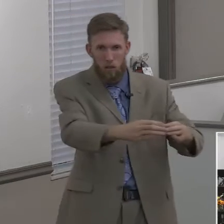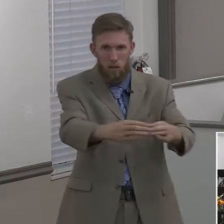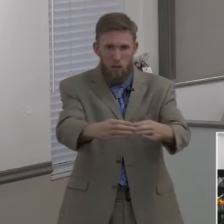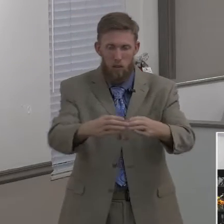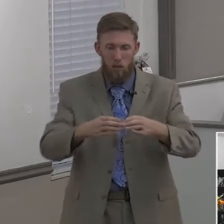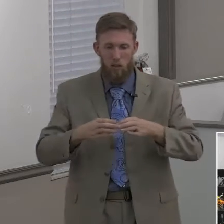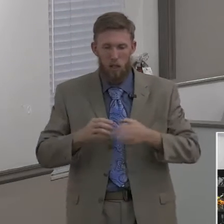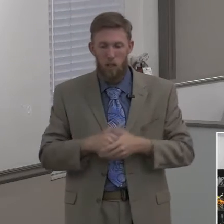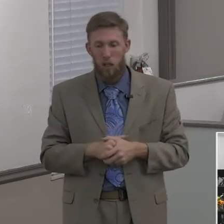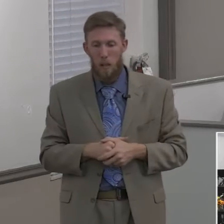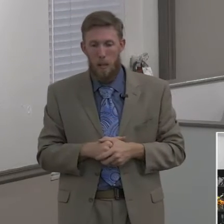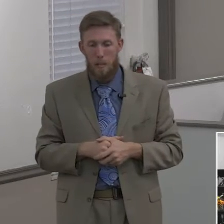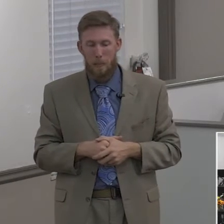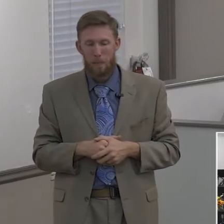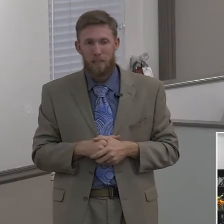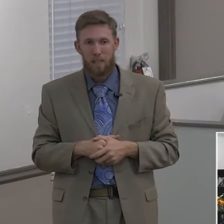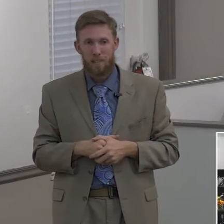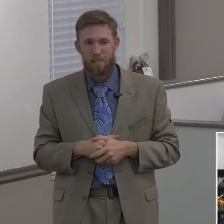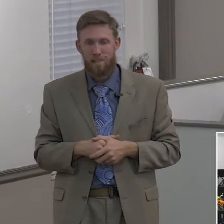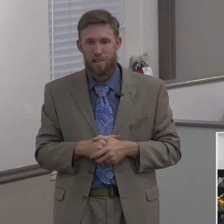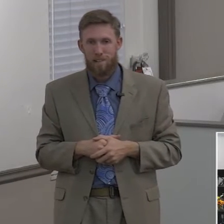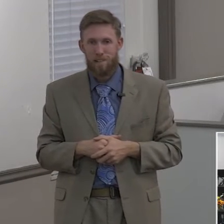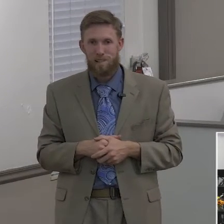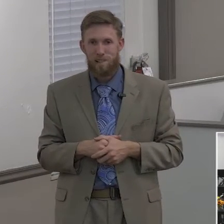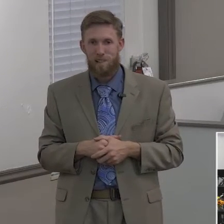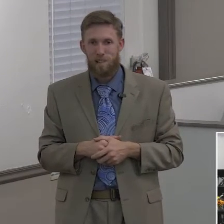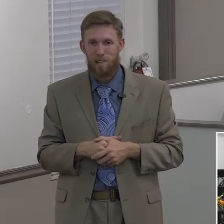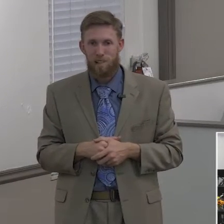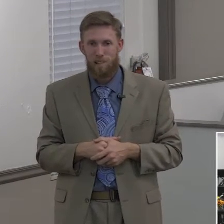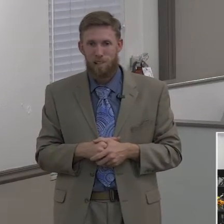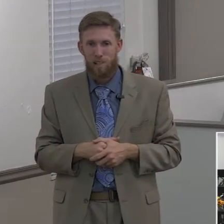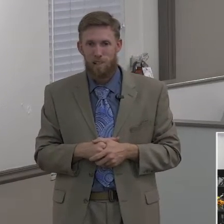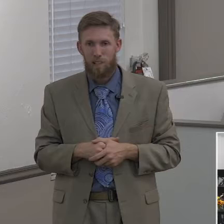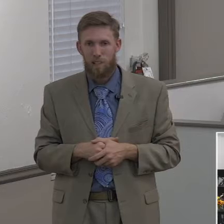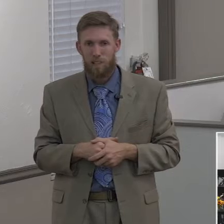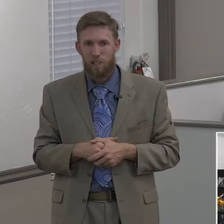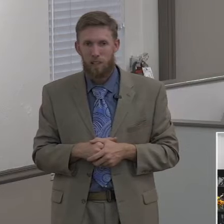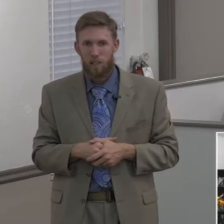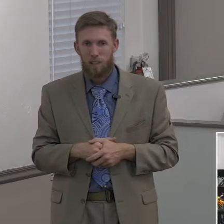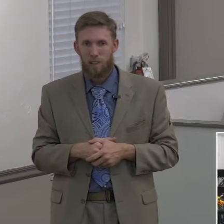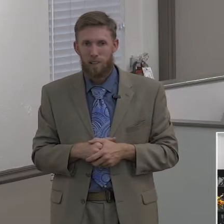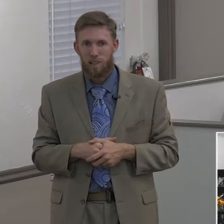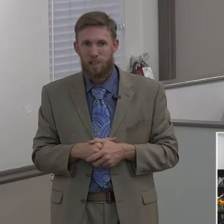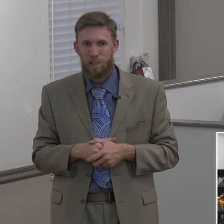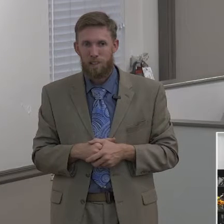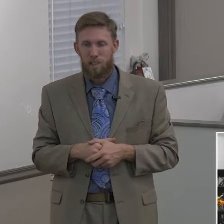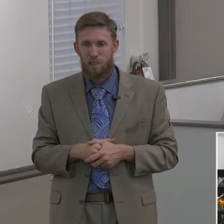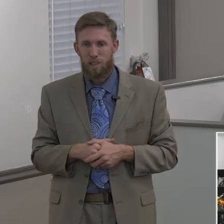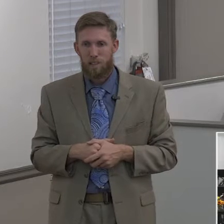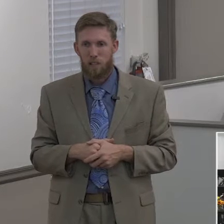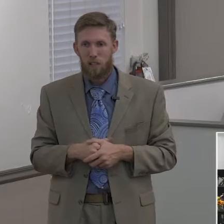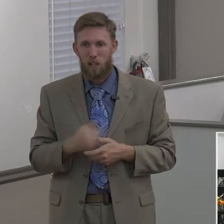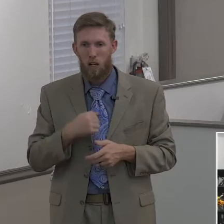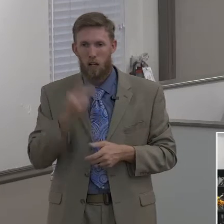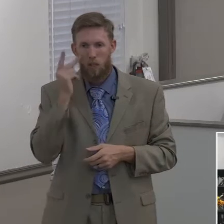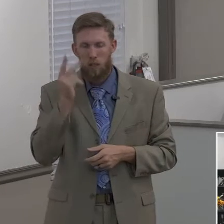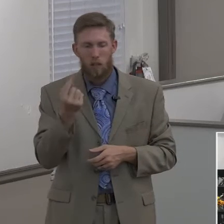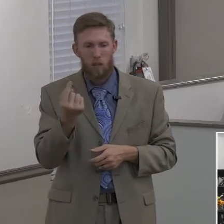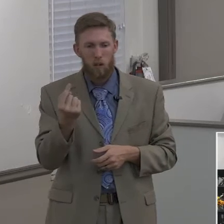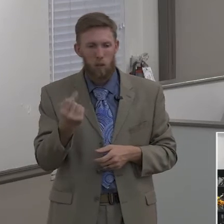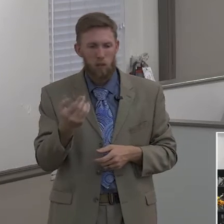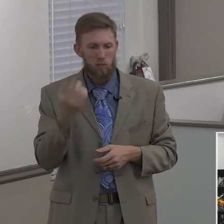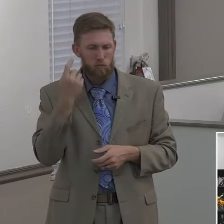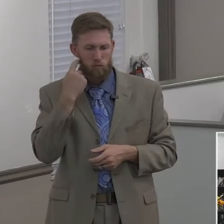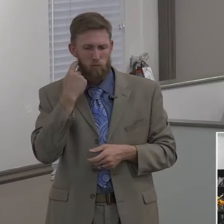You know, if you're in here vacuuming, and I've said this here before, so I don't know who does. I saw some people vacuuming the other day. I'll tell you what, you're in